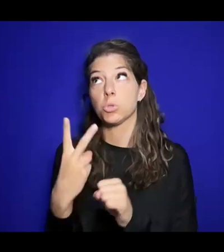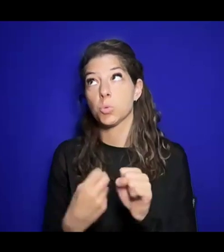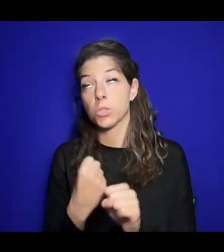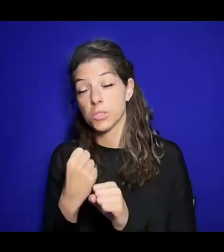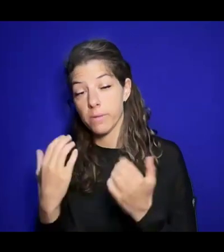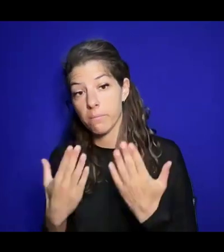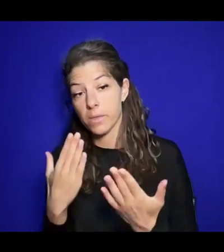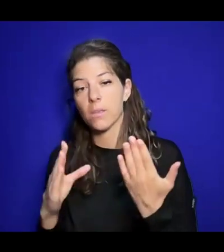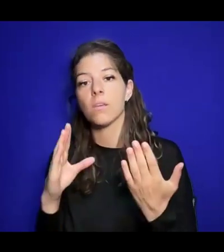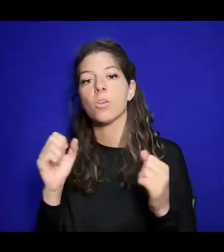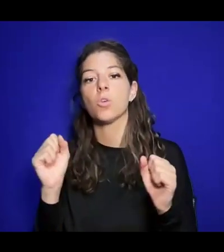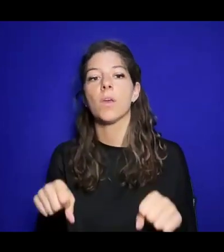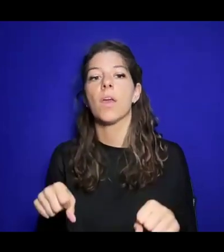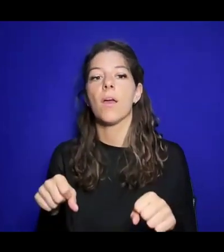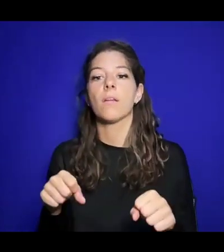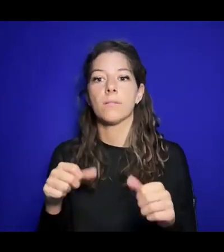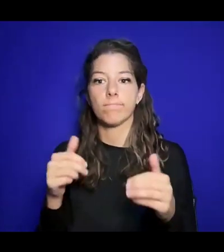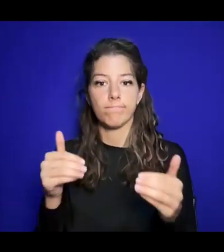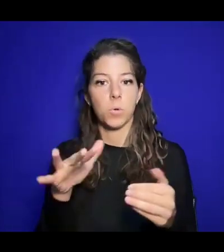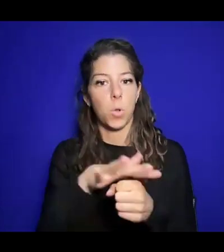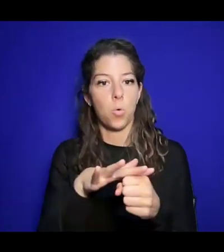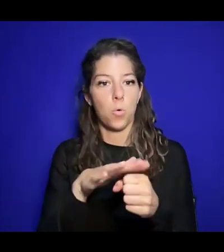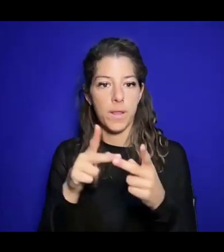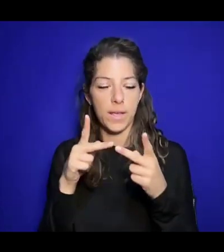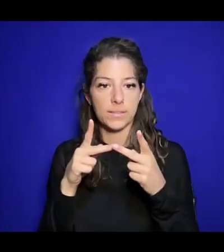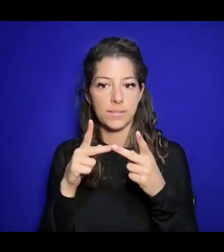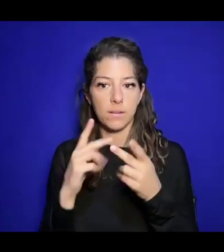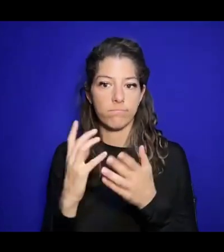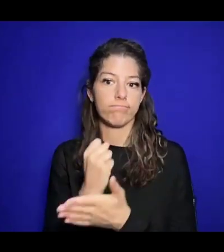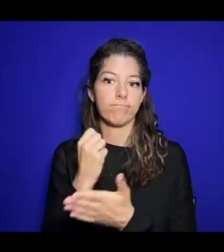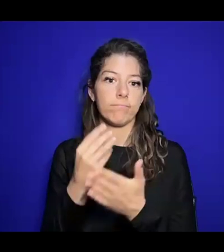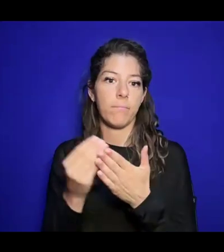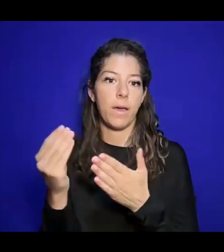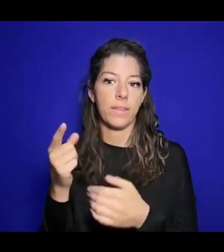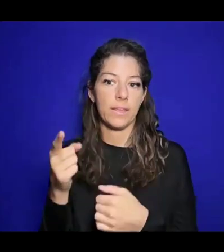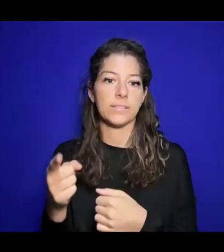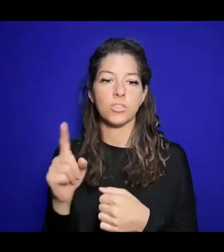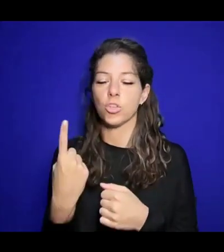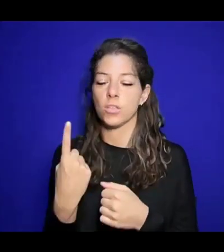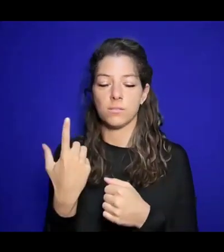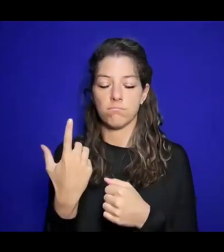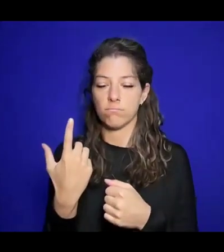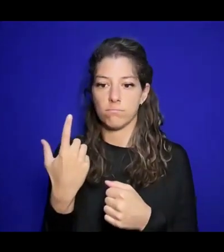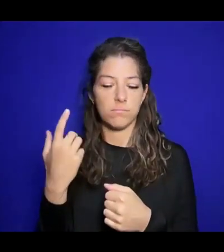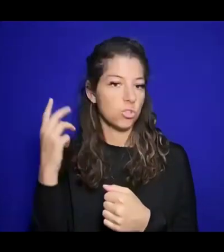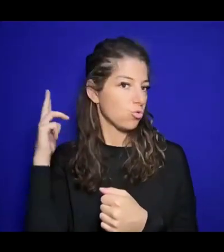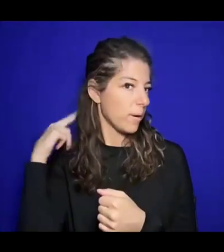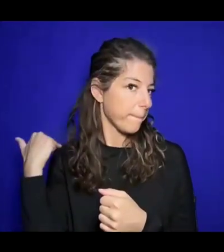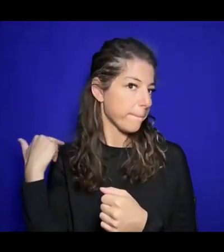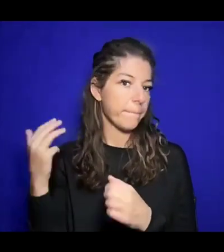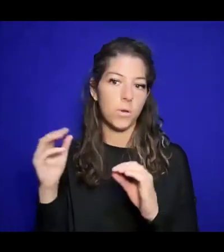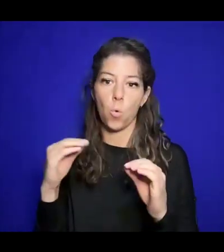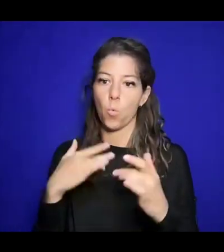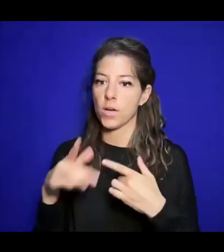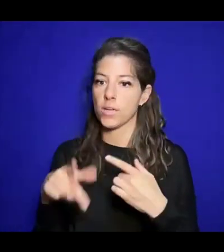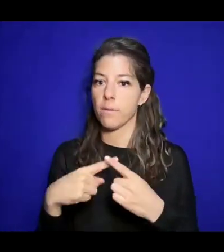years, you'll be able to go to your local place and get this. It's just a strip that goes on the back, so you don't have any worries